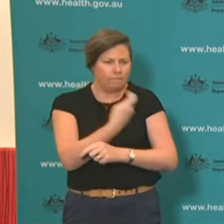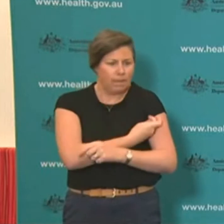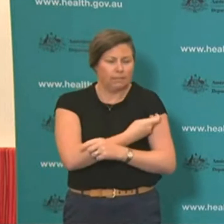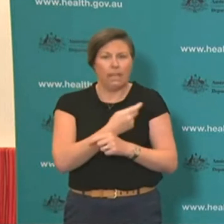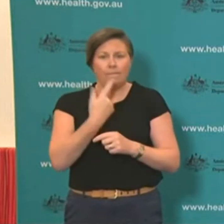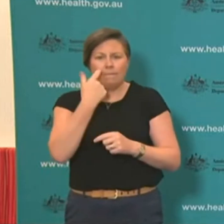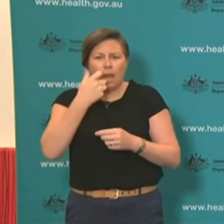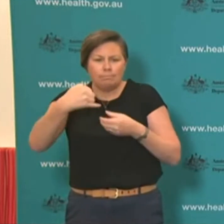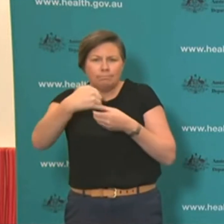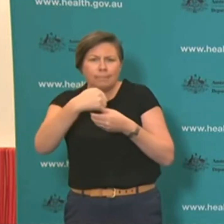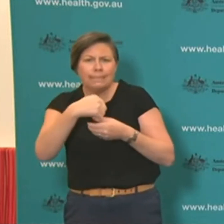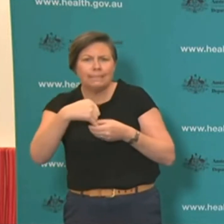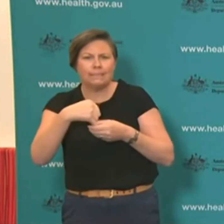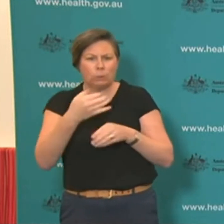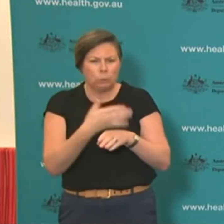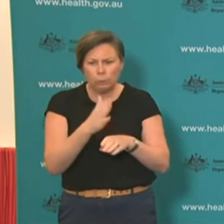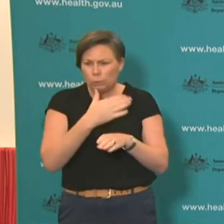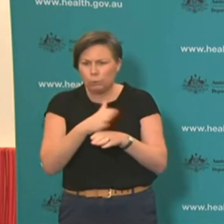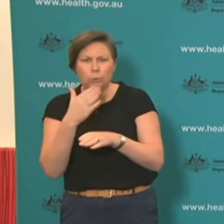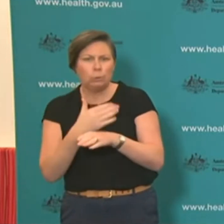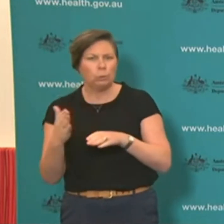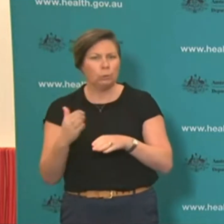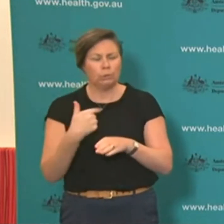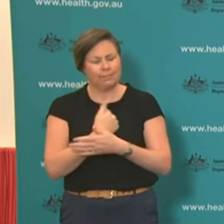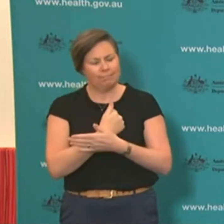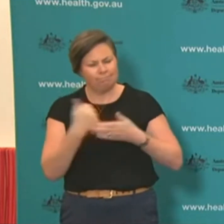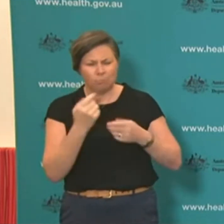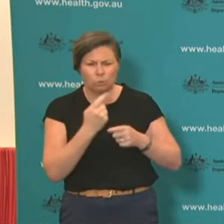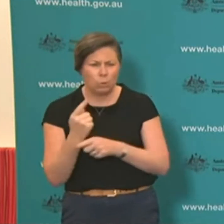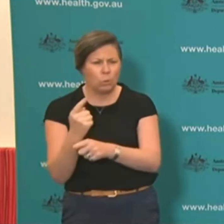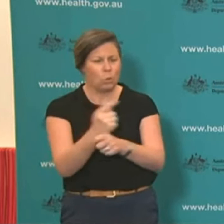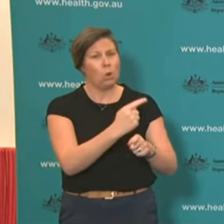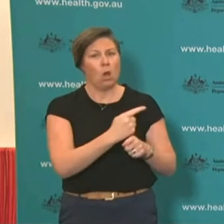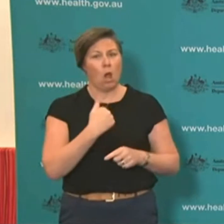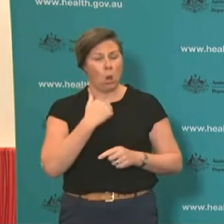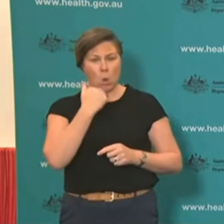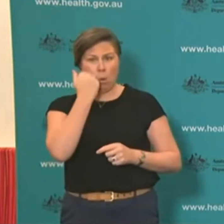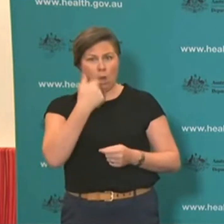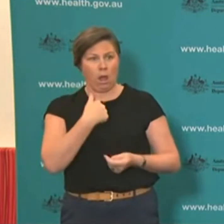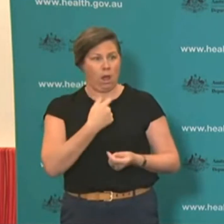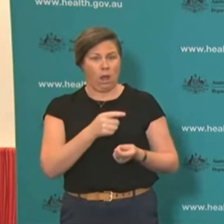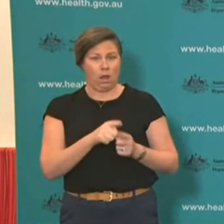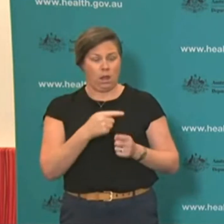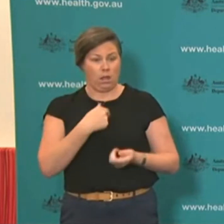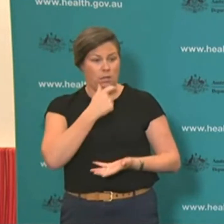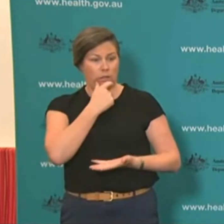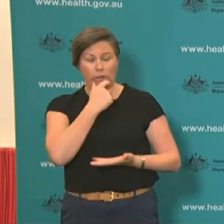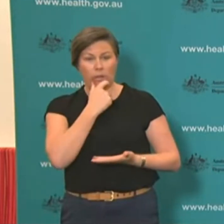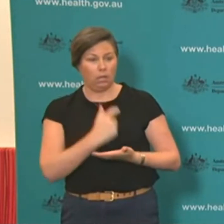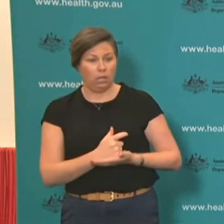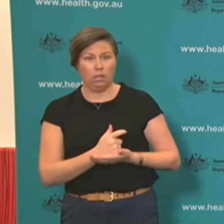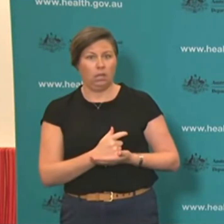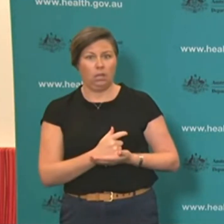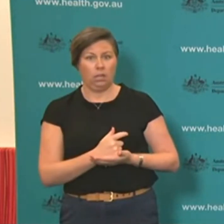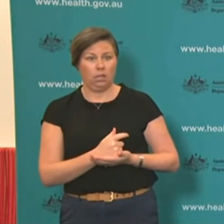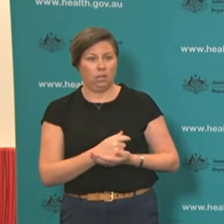for COVID-19. And I am constantly astonished by the speed and the pace with which the